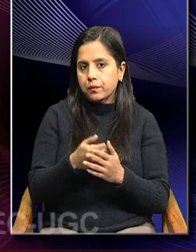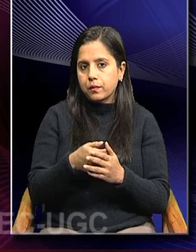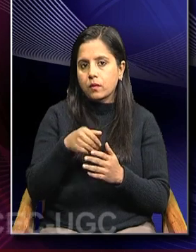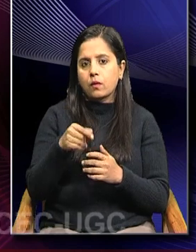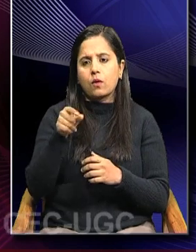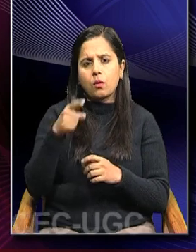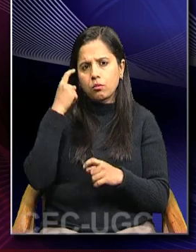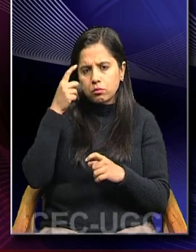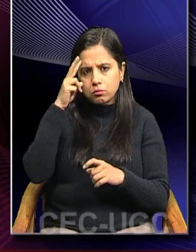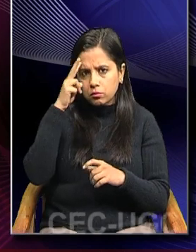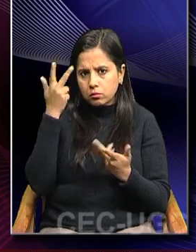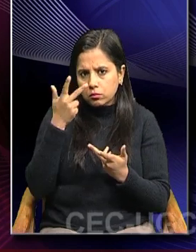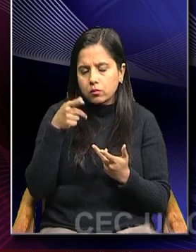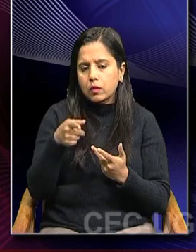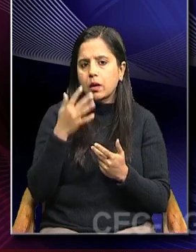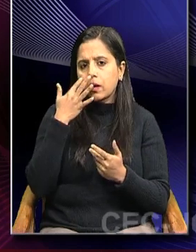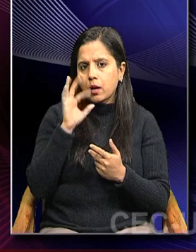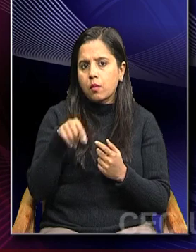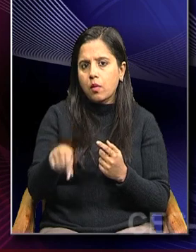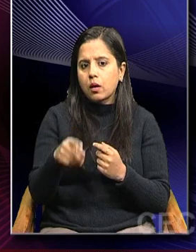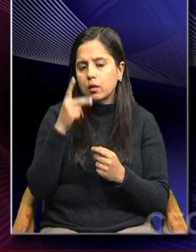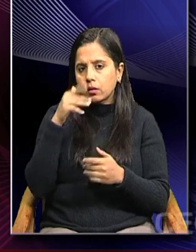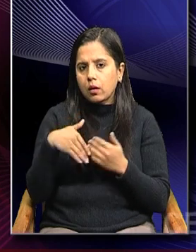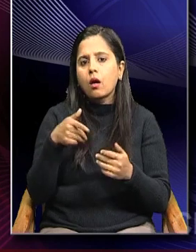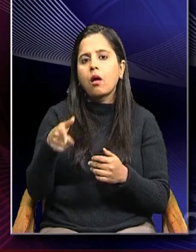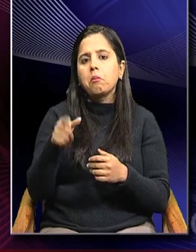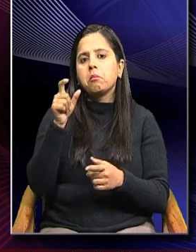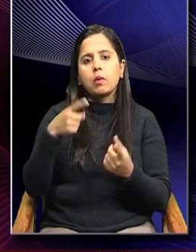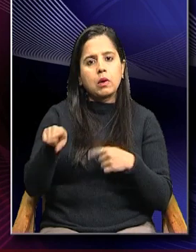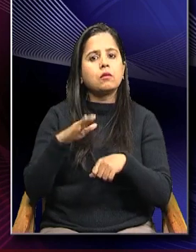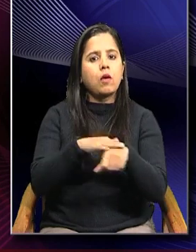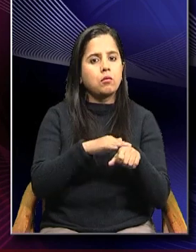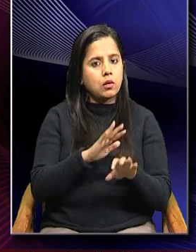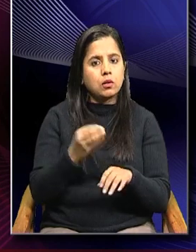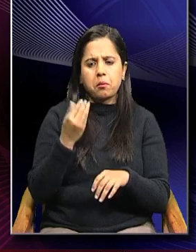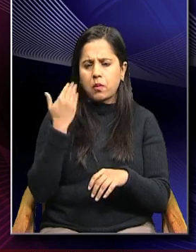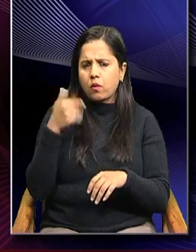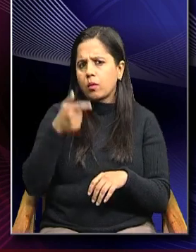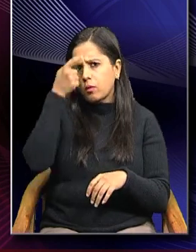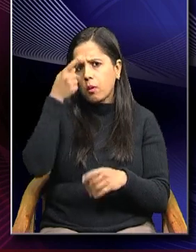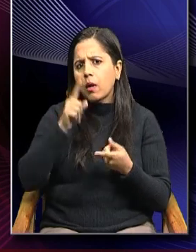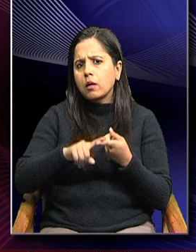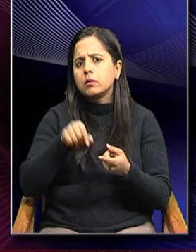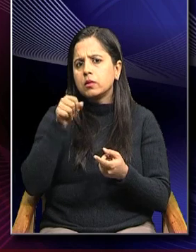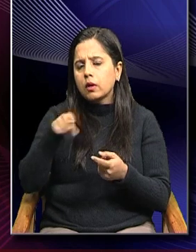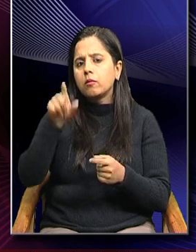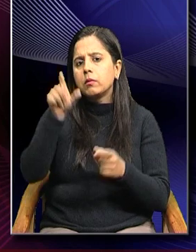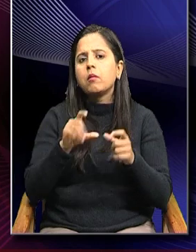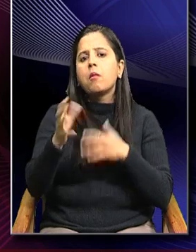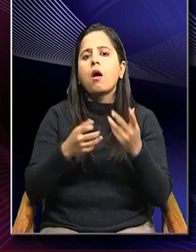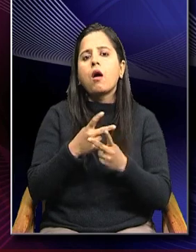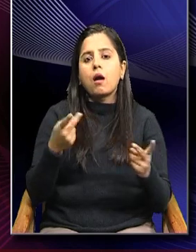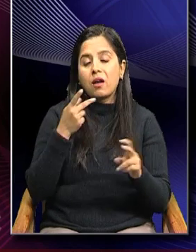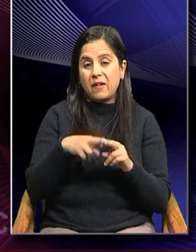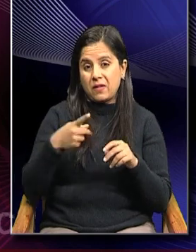concerned problems or the relevant problems which are being faced by the customers, or the recent problems which are being faced by the customers. And if